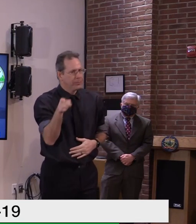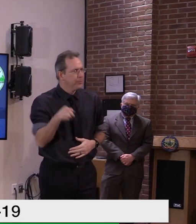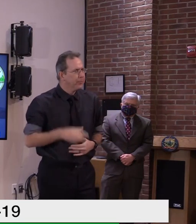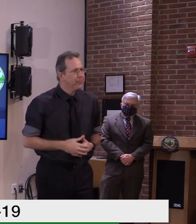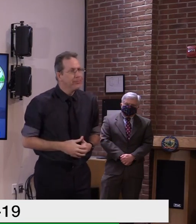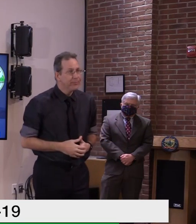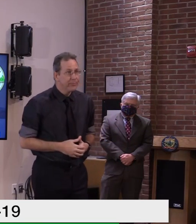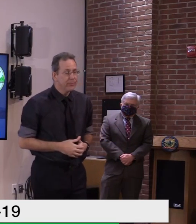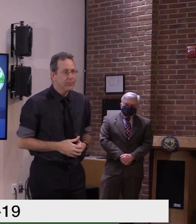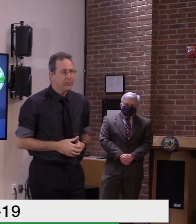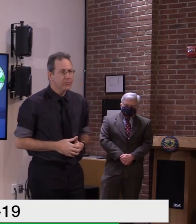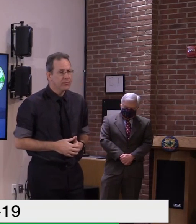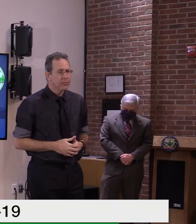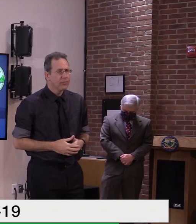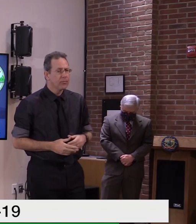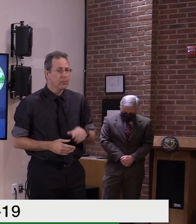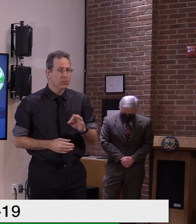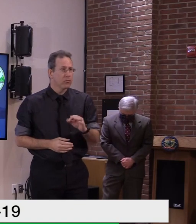All right, Lisa, thank you for your